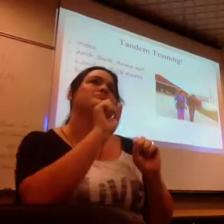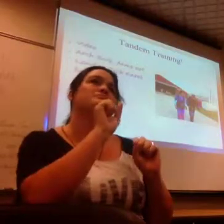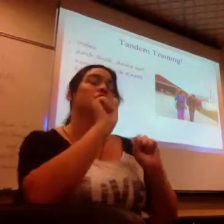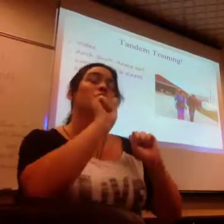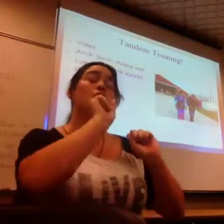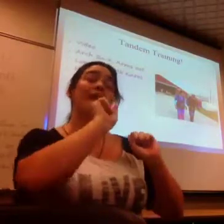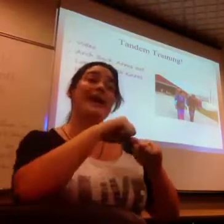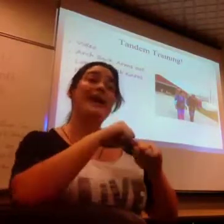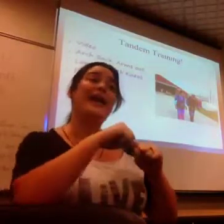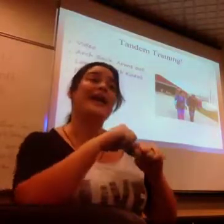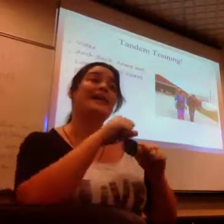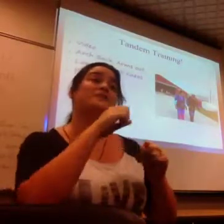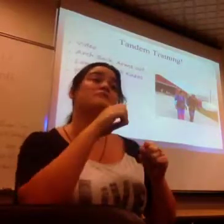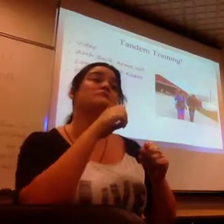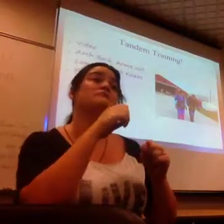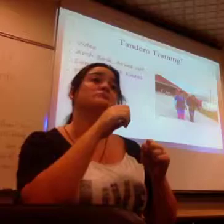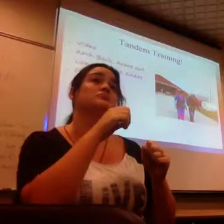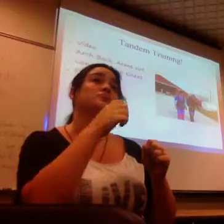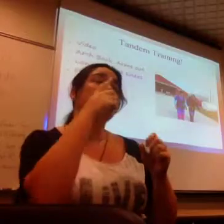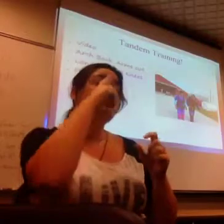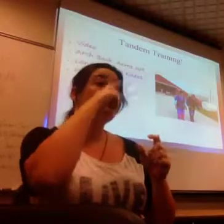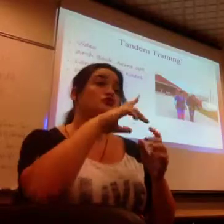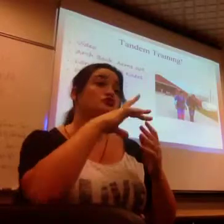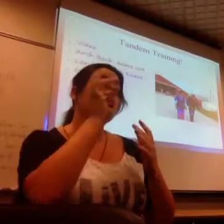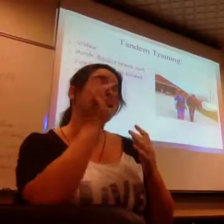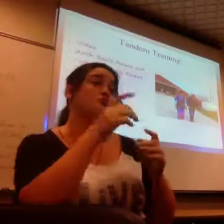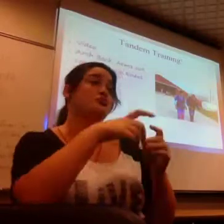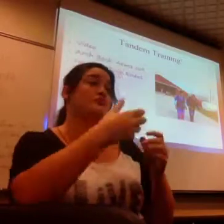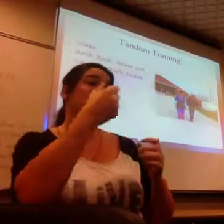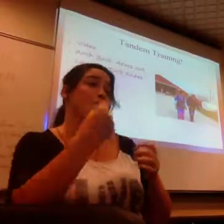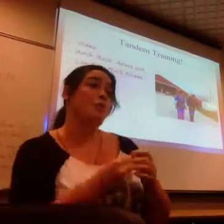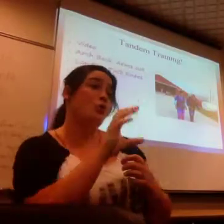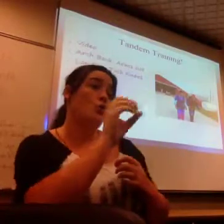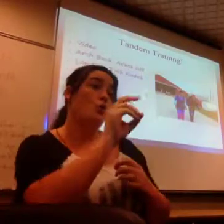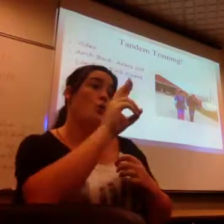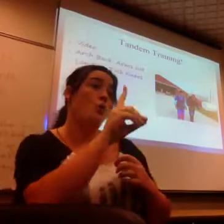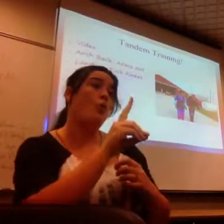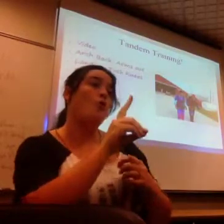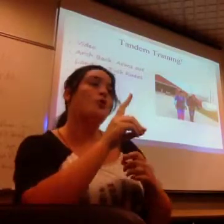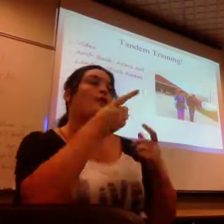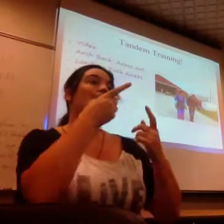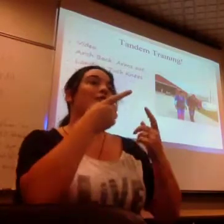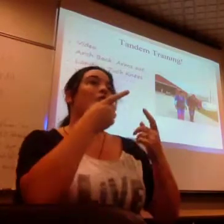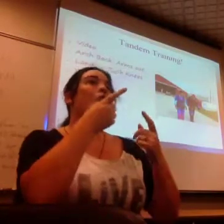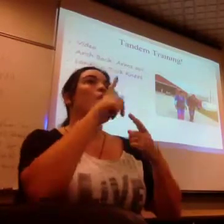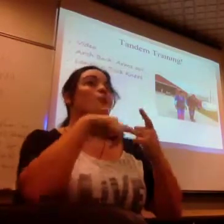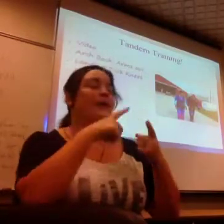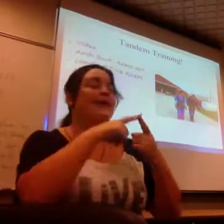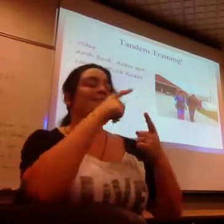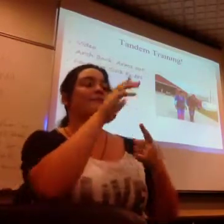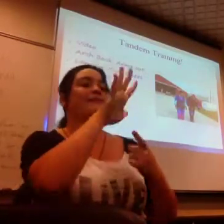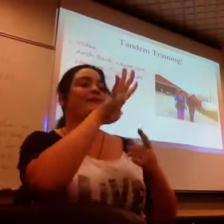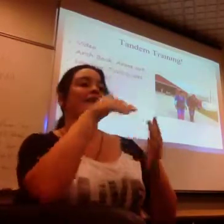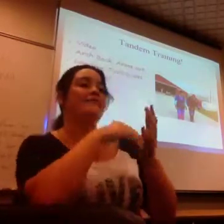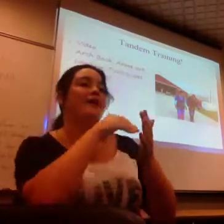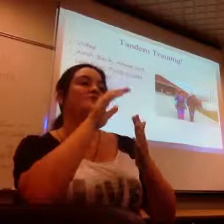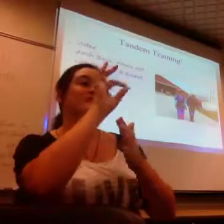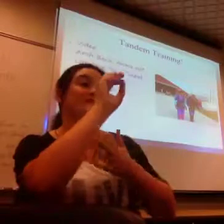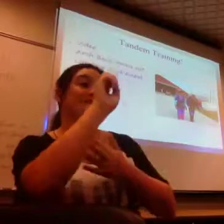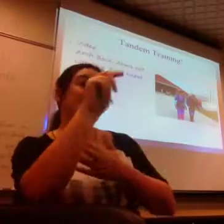for the parachute. You do that at about 5,000 feet, and the big thing was if you are going to pull it, was to just like kind of wave